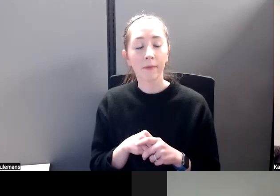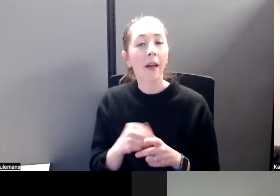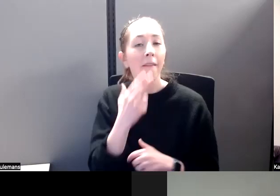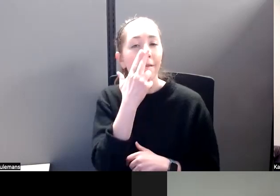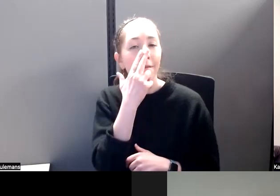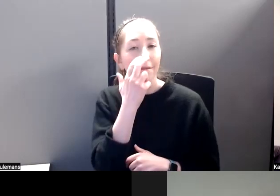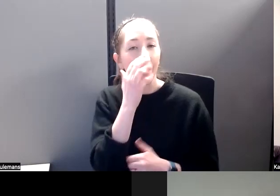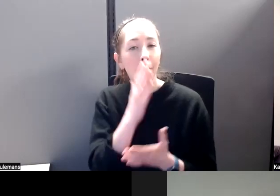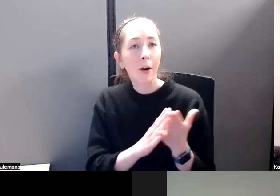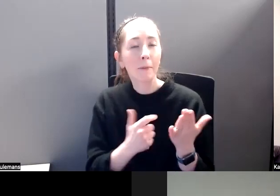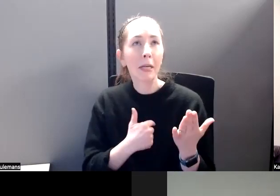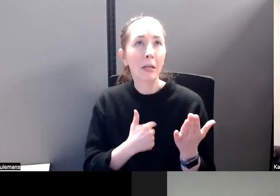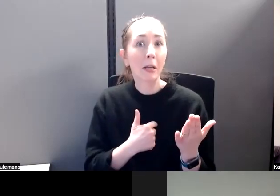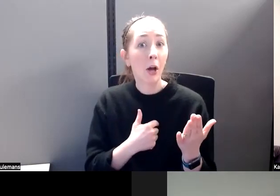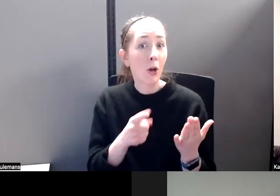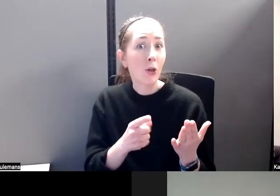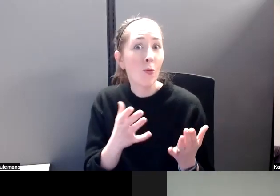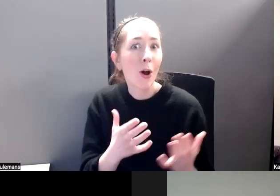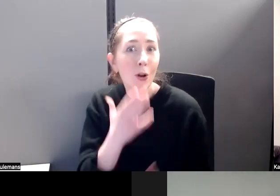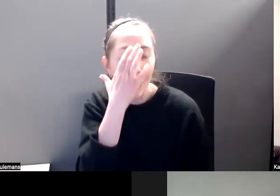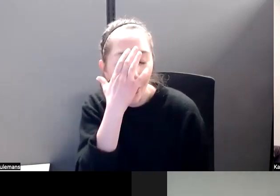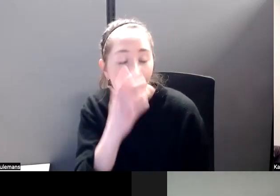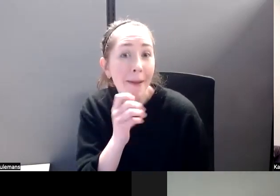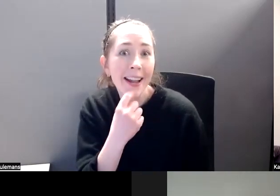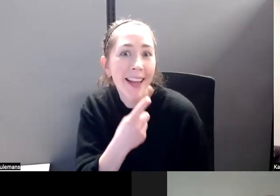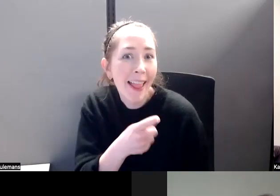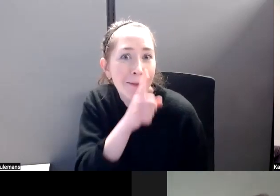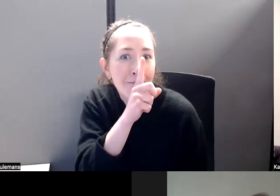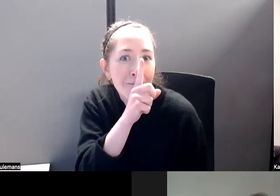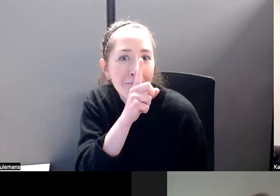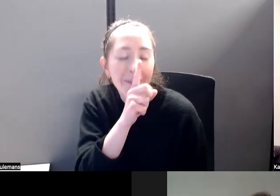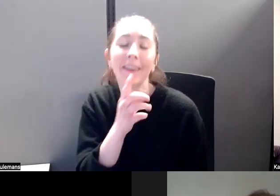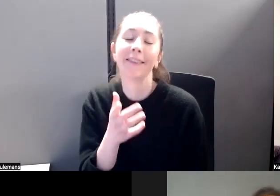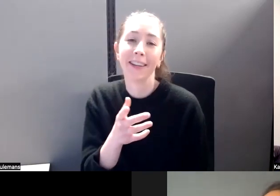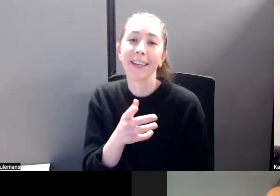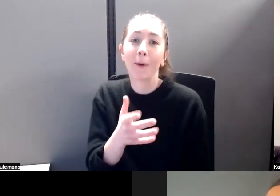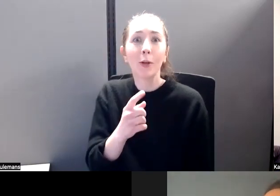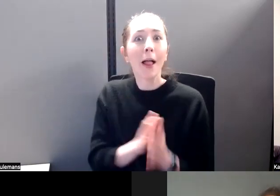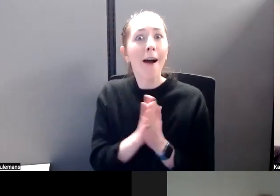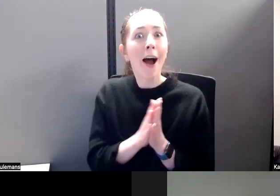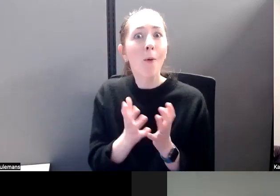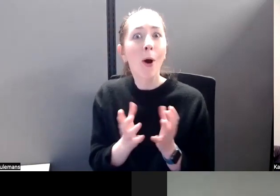because part of me wants to be like, wouldn't you like to know, not tell it? You know, just because I know that's going to make people want to know more.